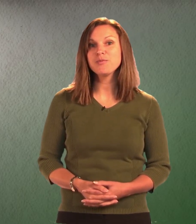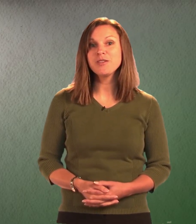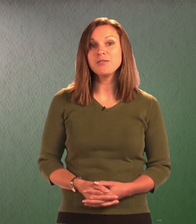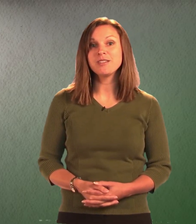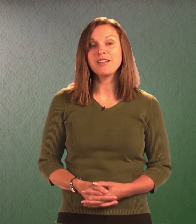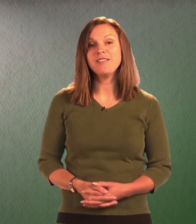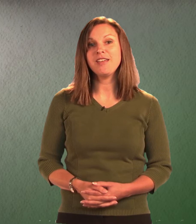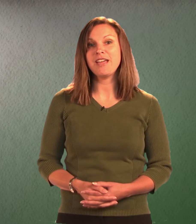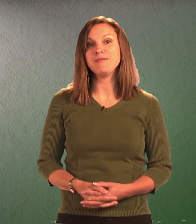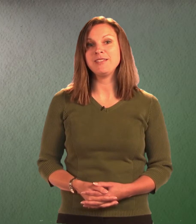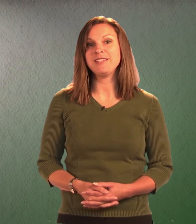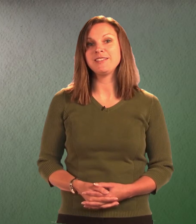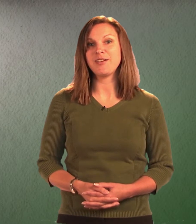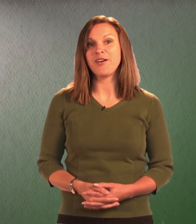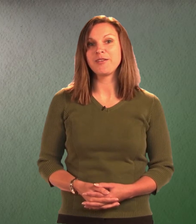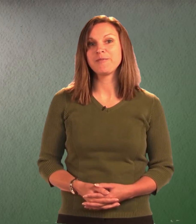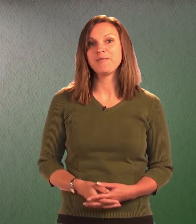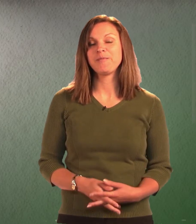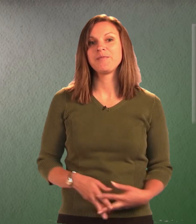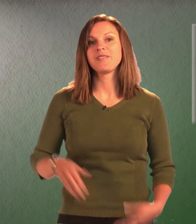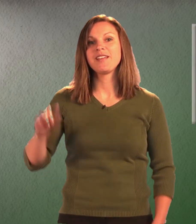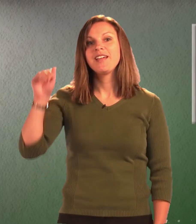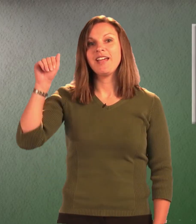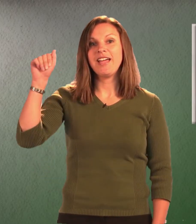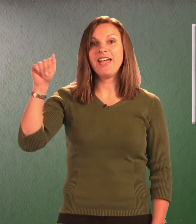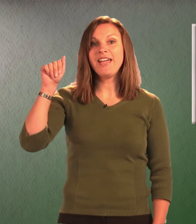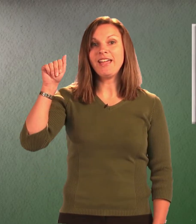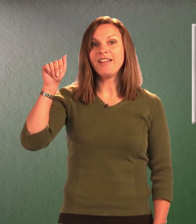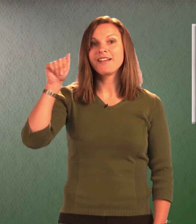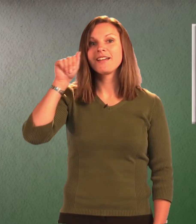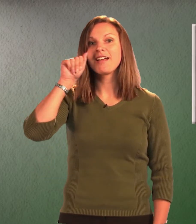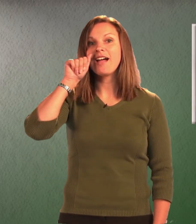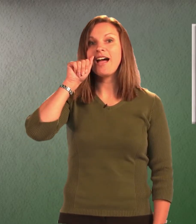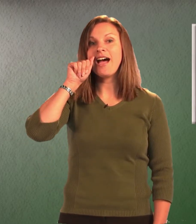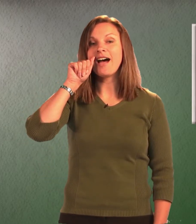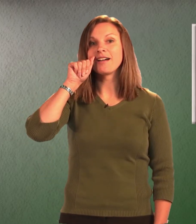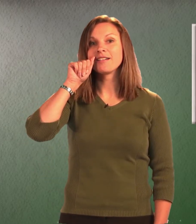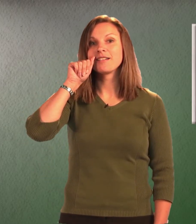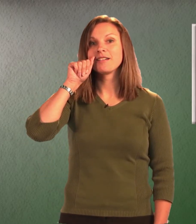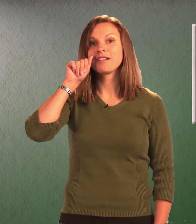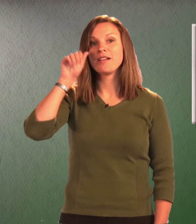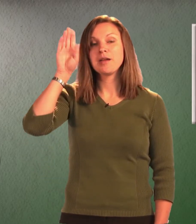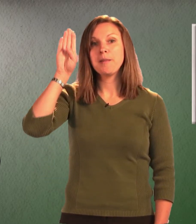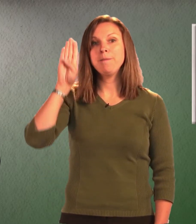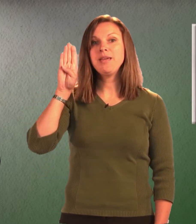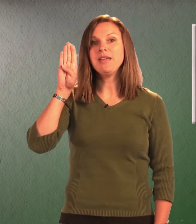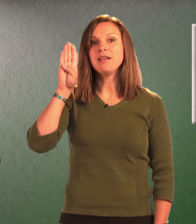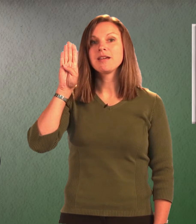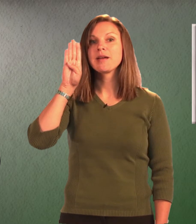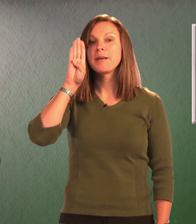we're using in the ABC song. A, a, B,